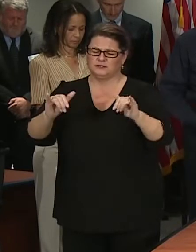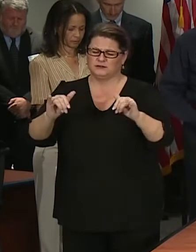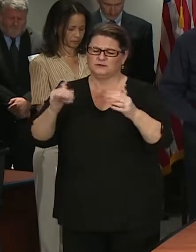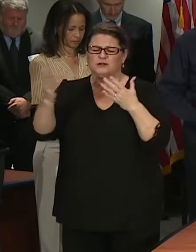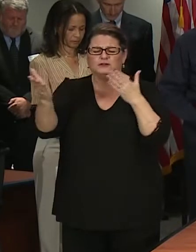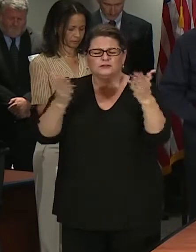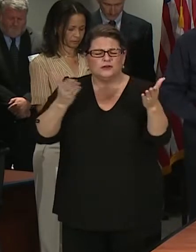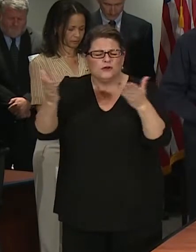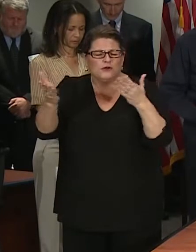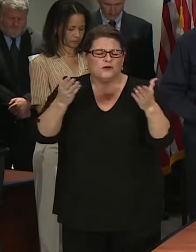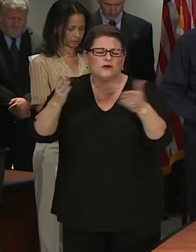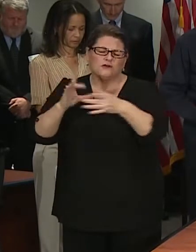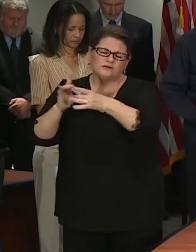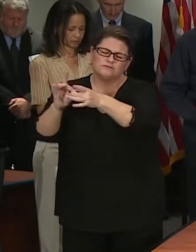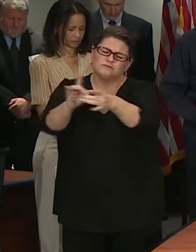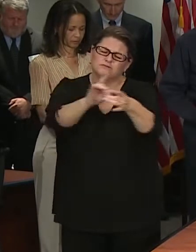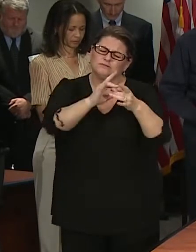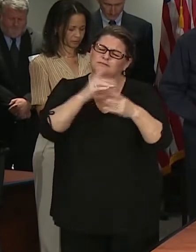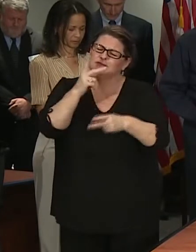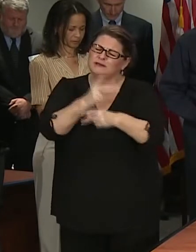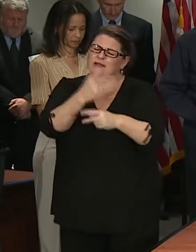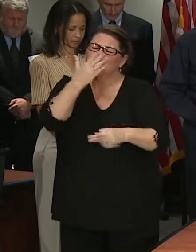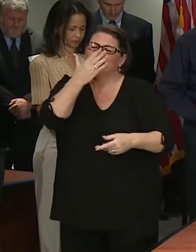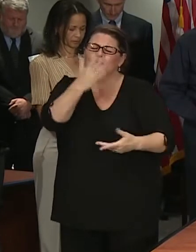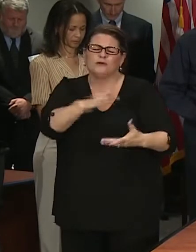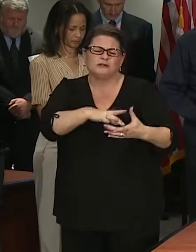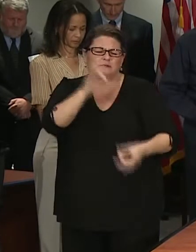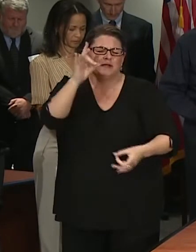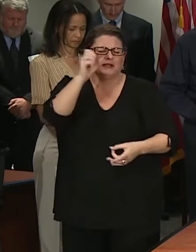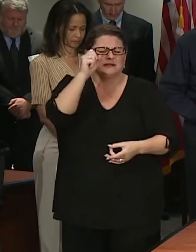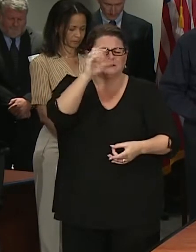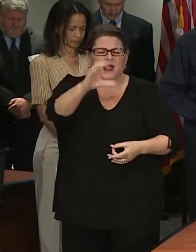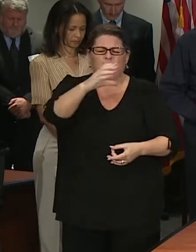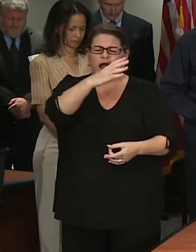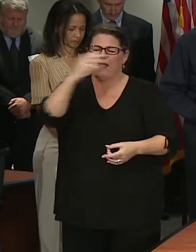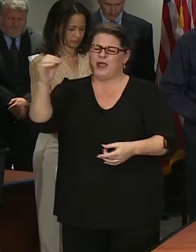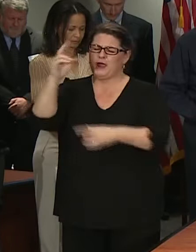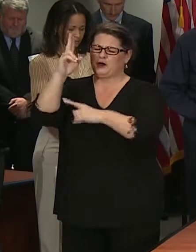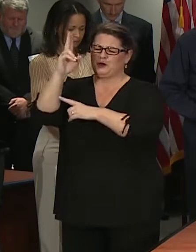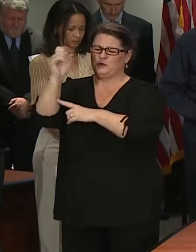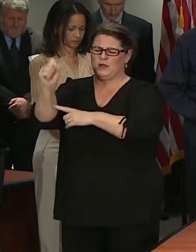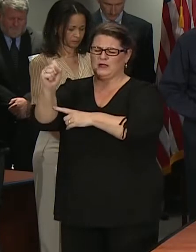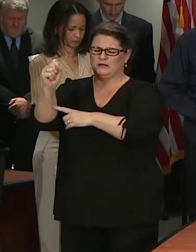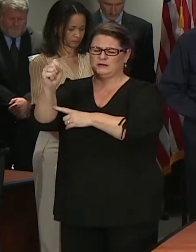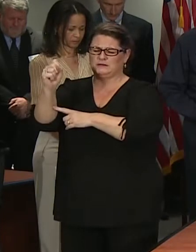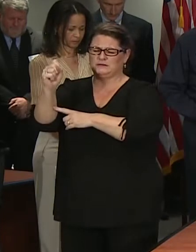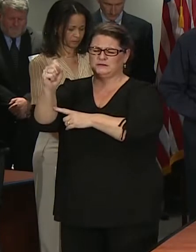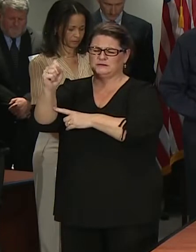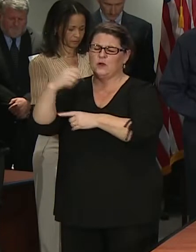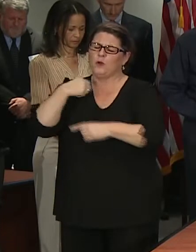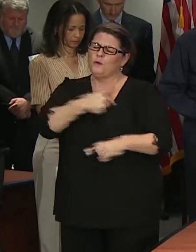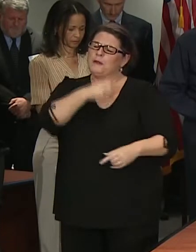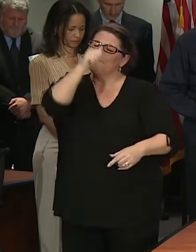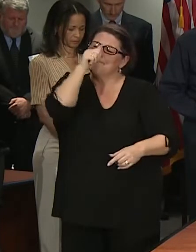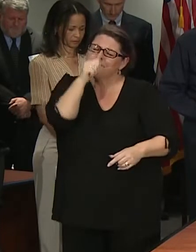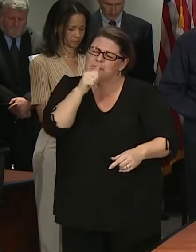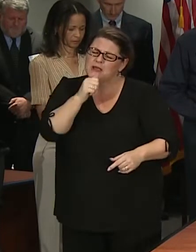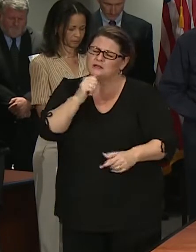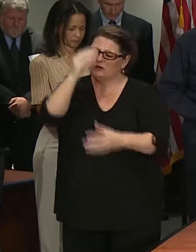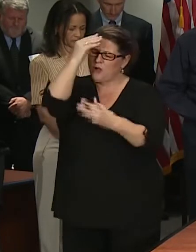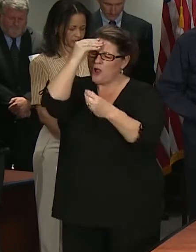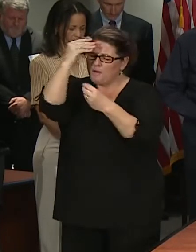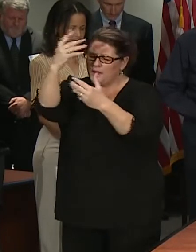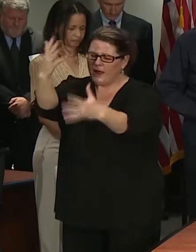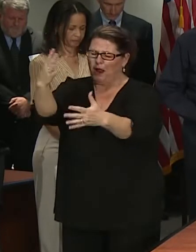and let the spirit of South Carolina and America shine through us all as we patiently obey and pray for the leaders